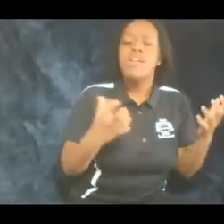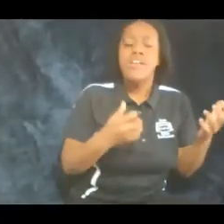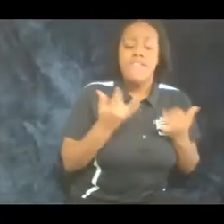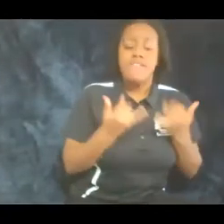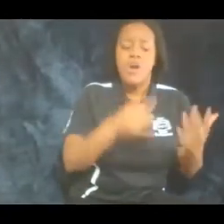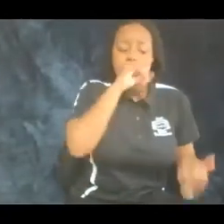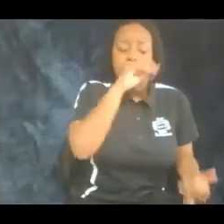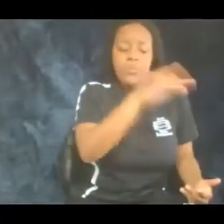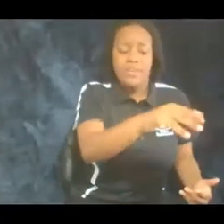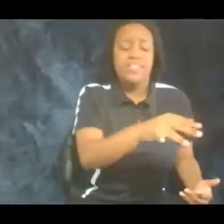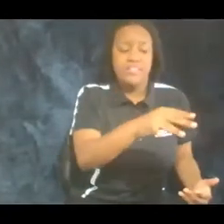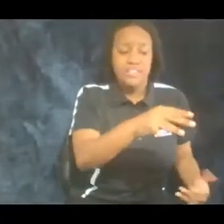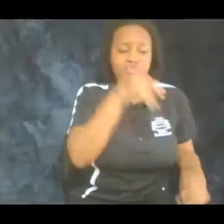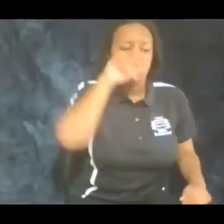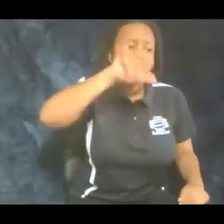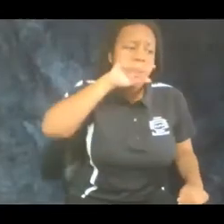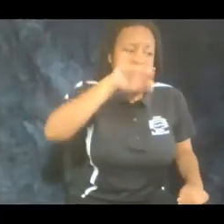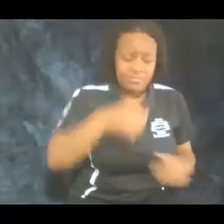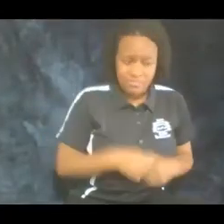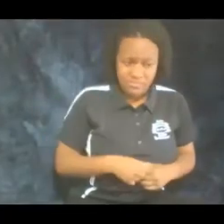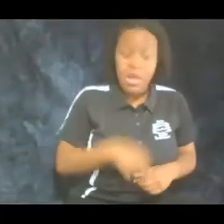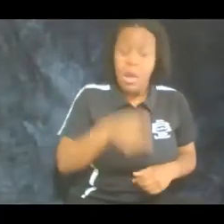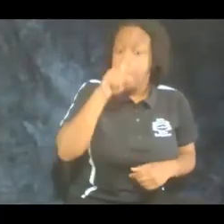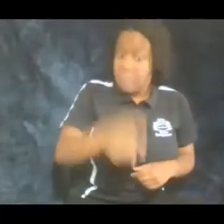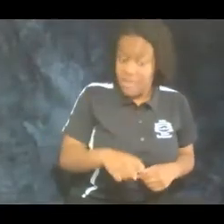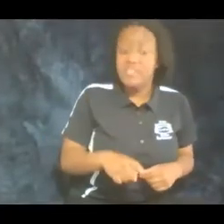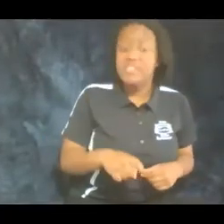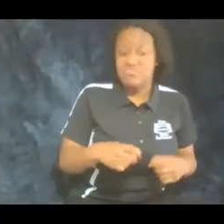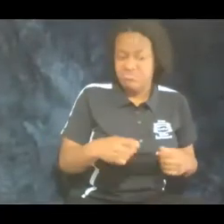produce large quantities of smoke and fire."